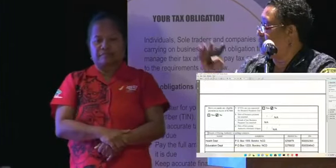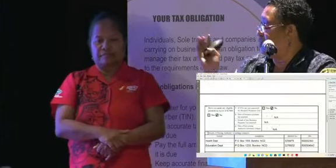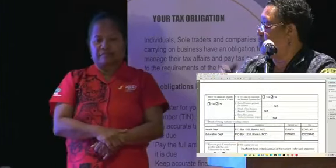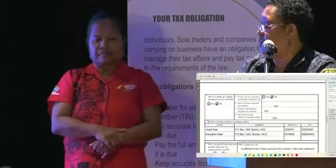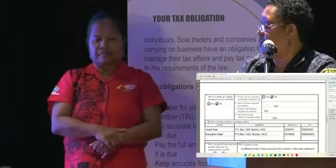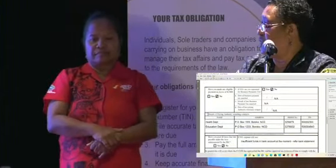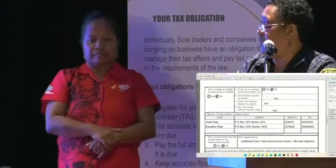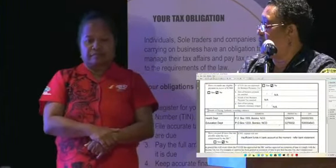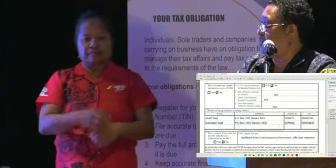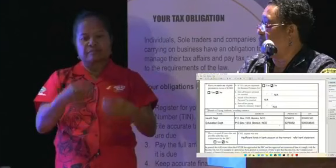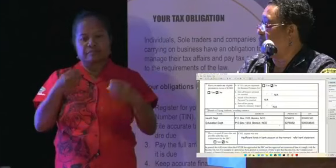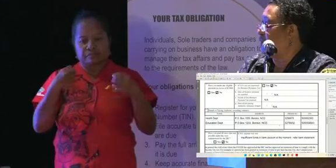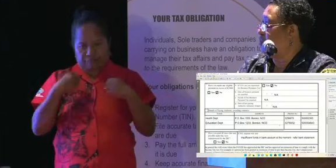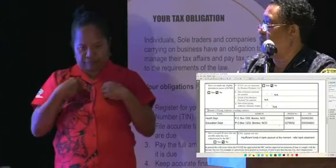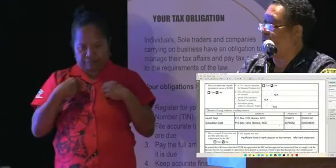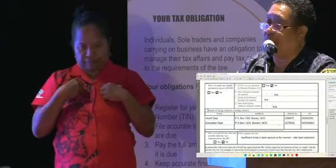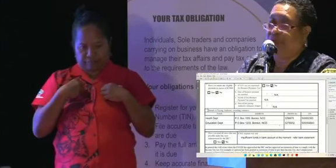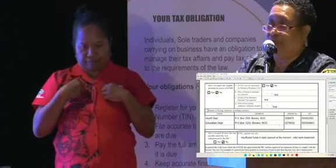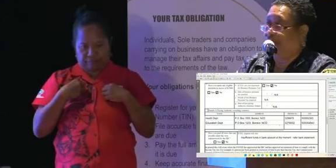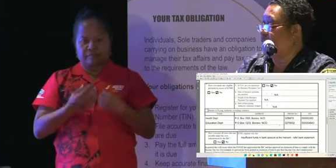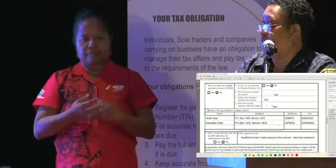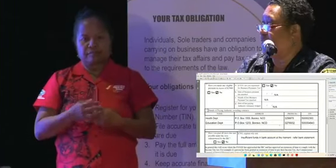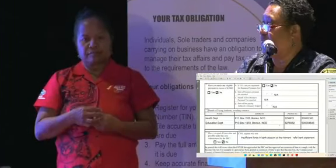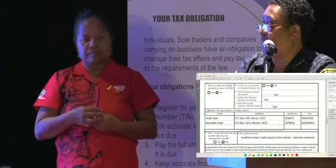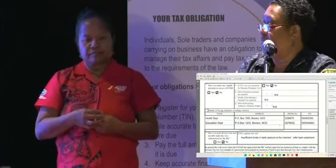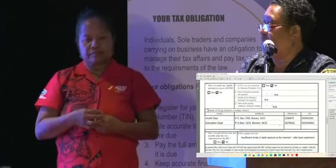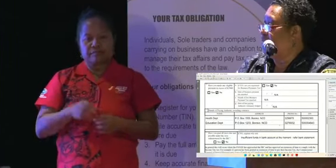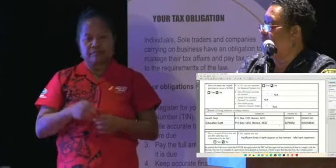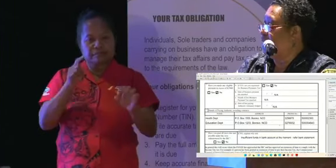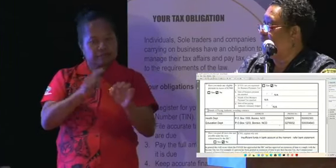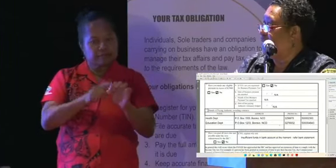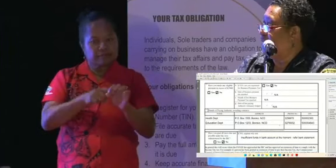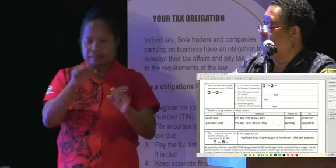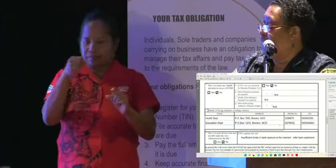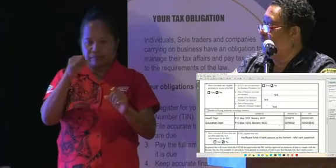The rest of the questions are not applicable for GST.